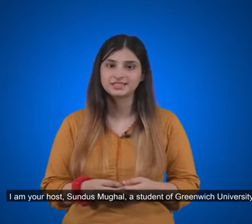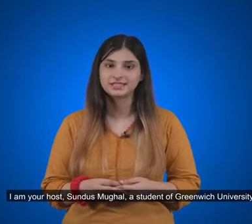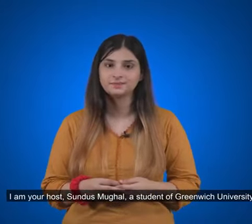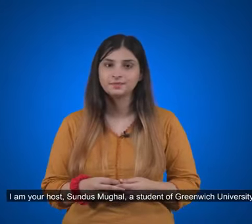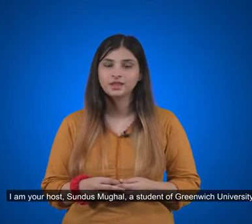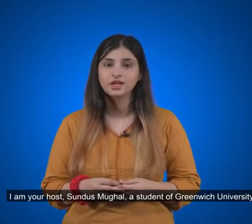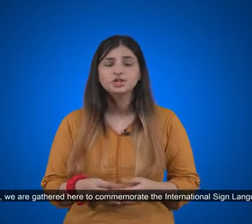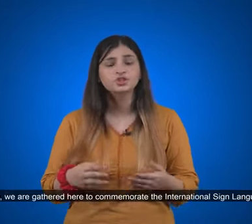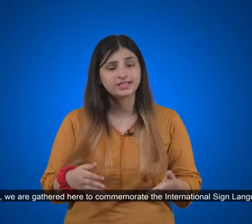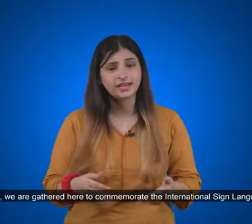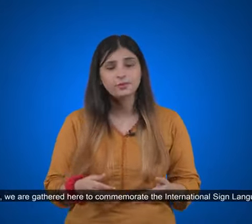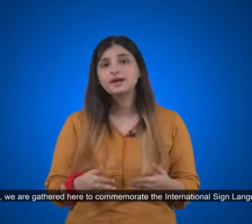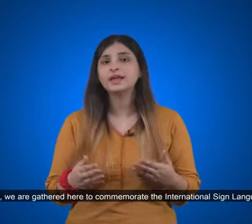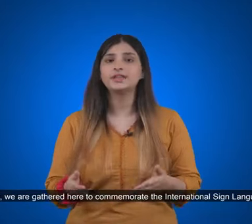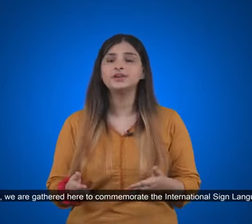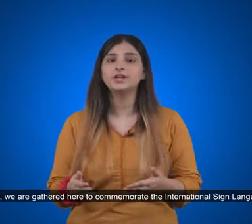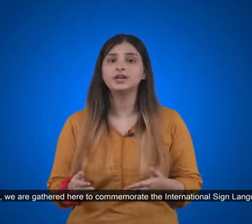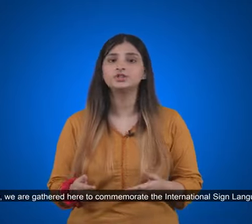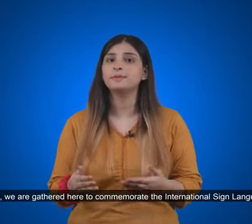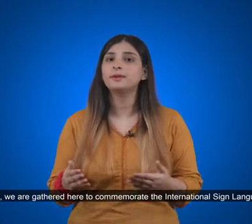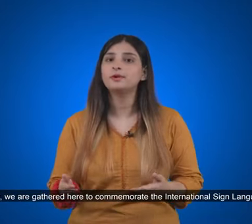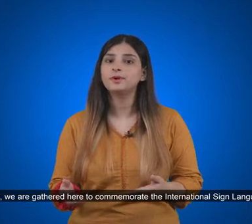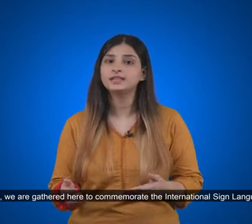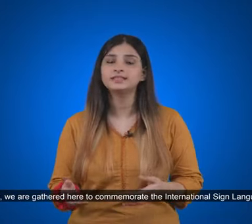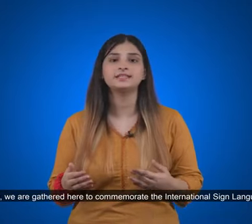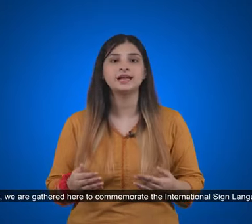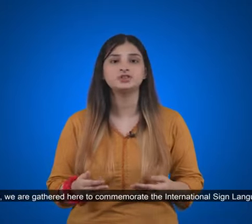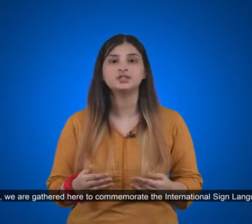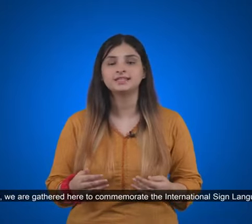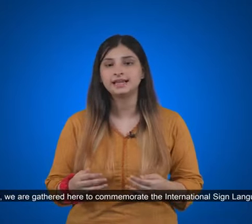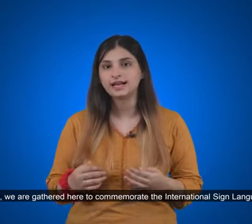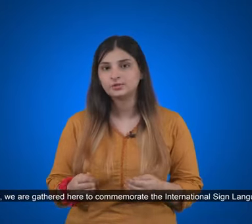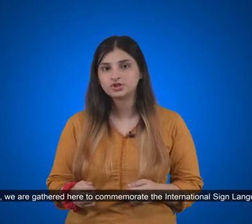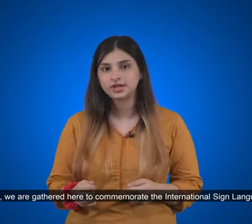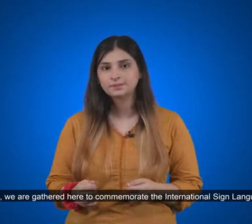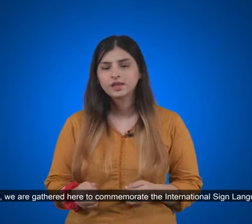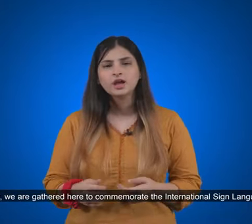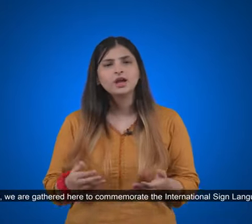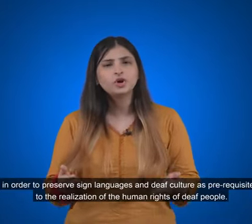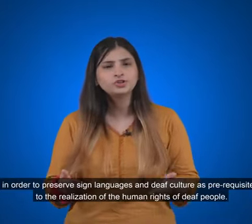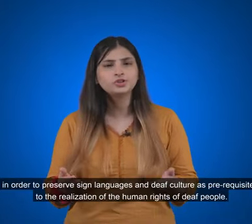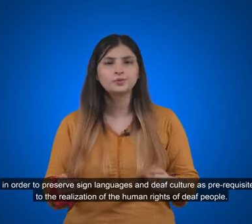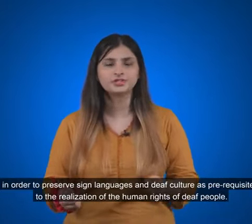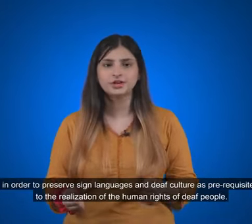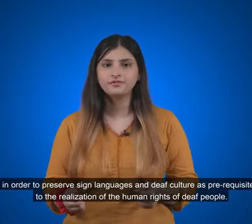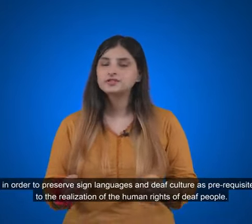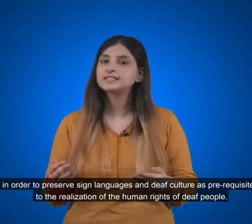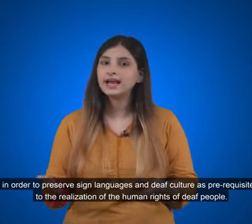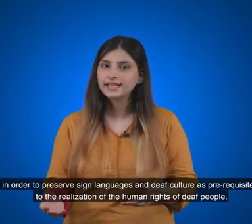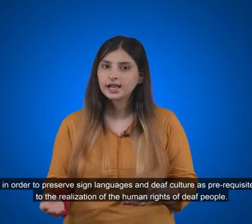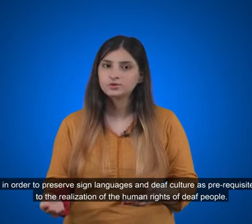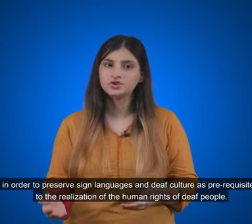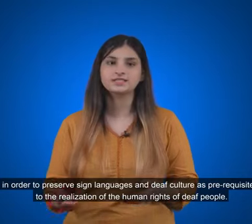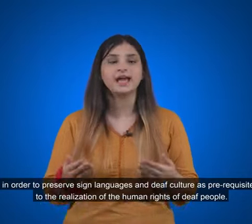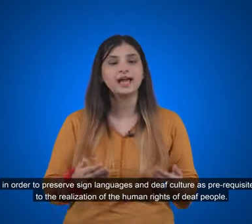University. Today, we are gathered here to commemorate the International Sign Language Day in order to preserve sign languages and